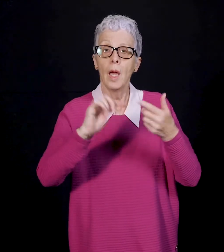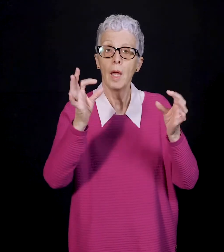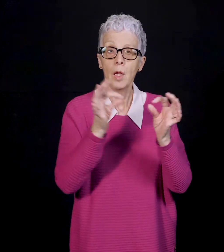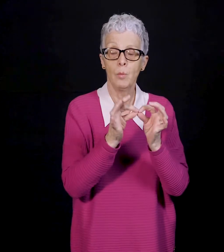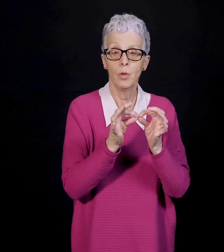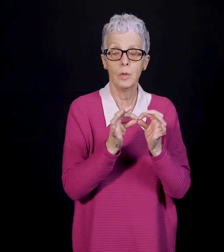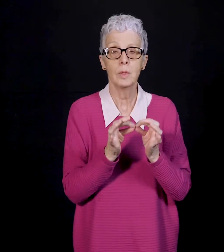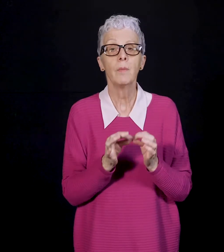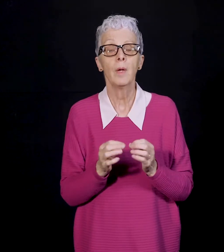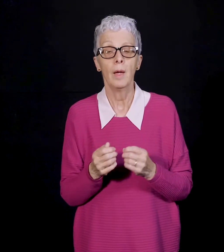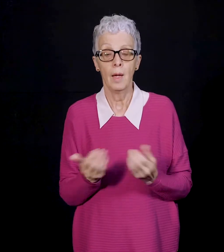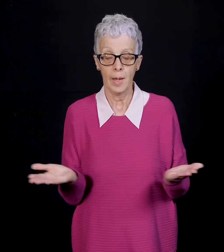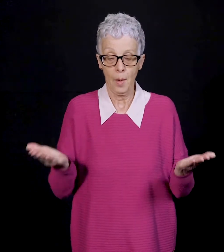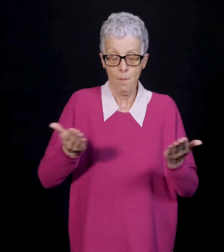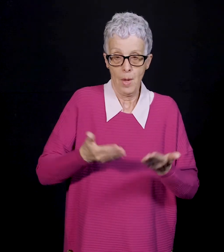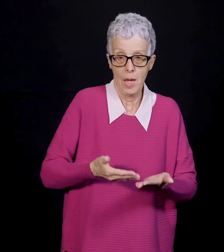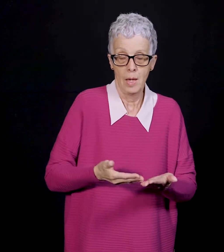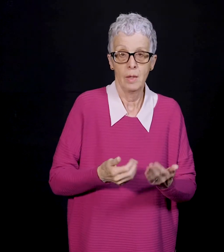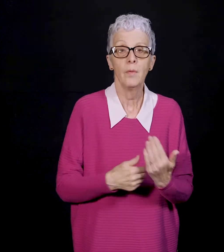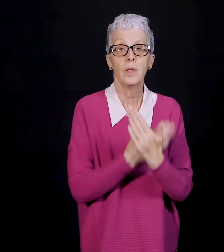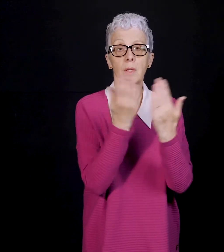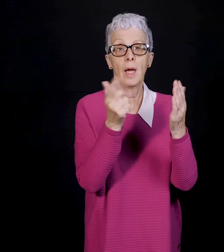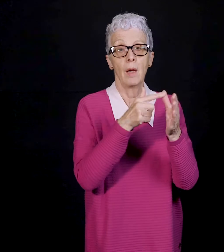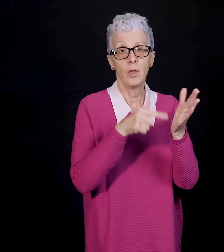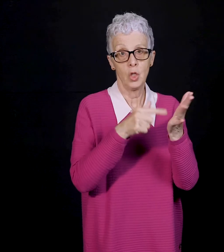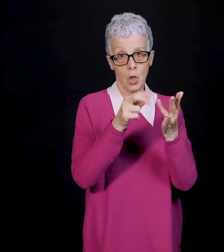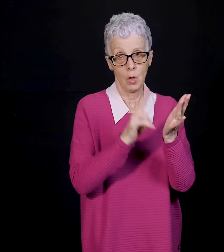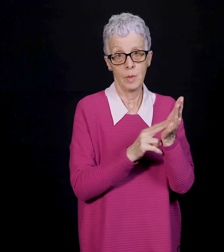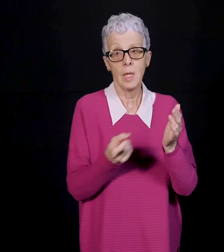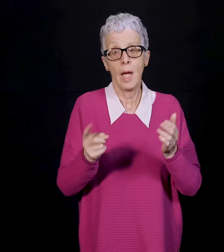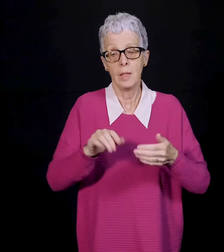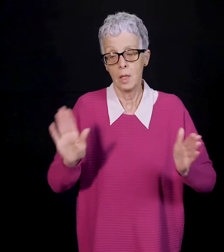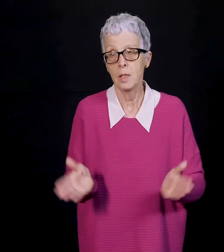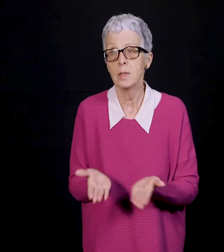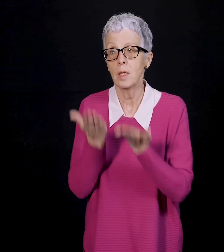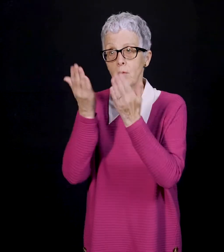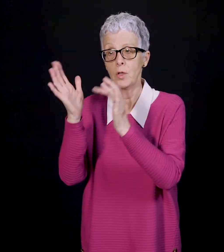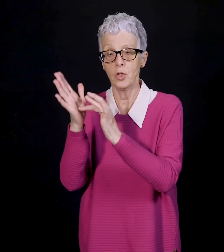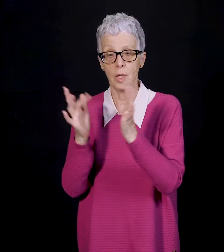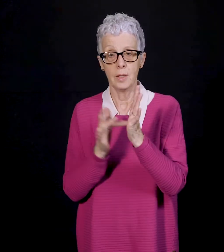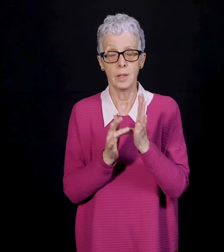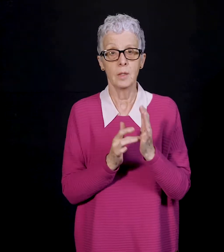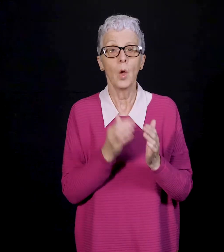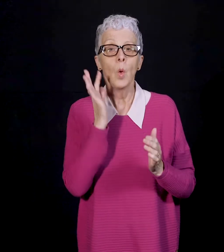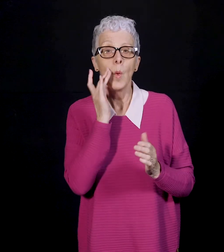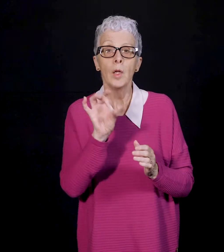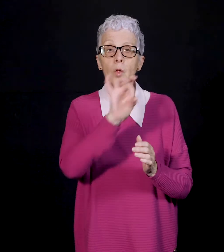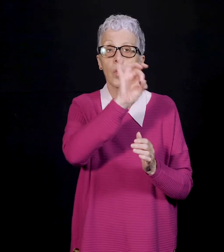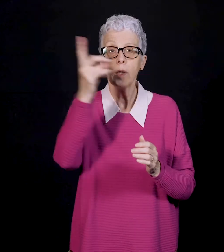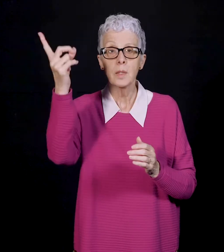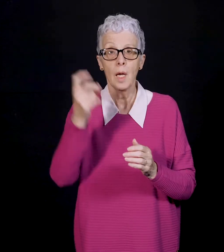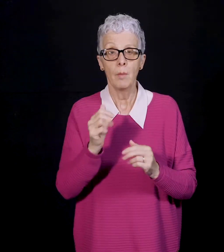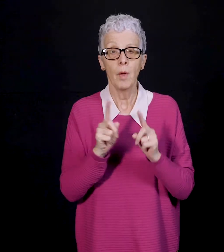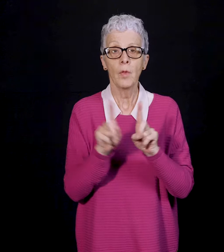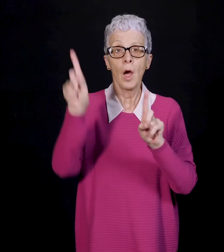the Day of Atonement and the sacrifice of the Lord Jesus Christ. So let's look at Hebrews 9. It says, "But when Christ came as high priest of the good